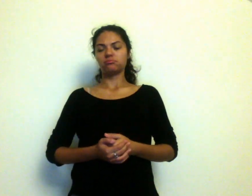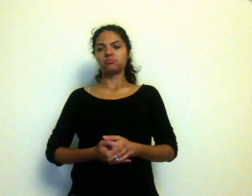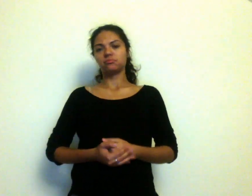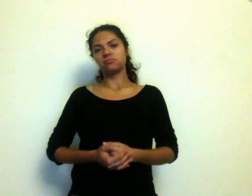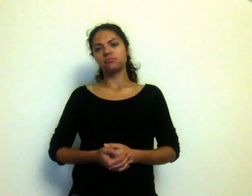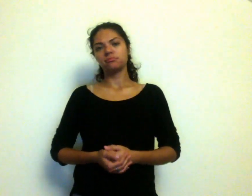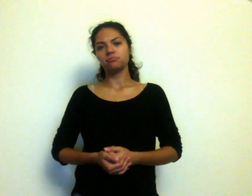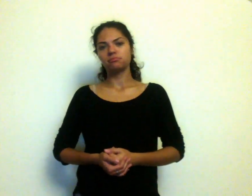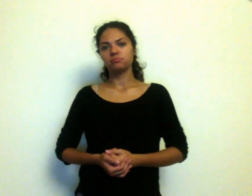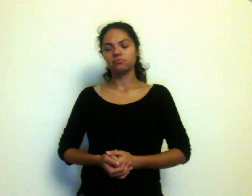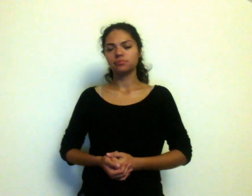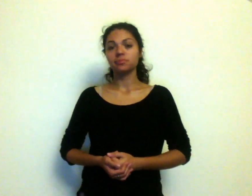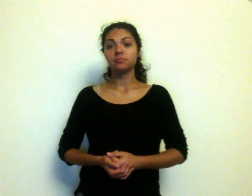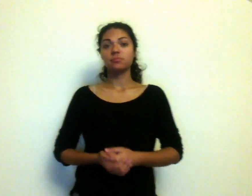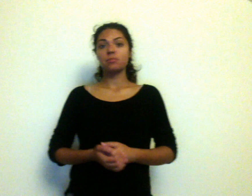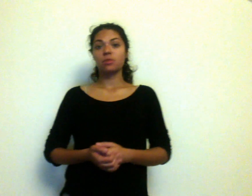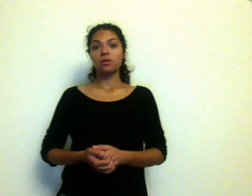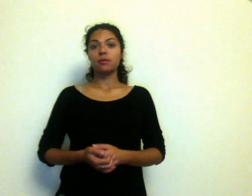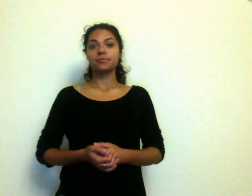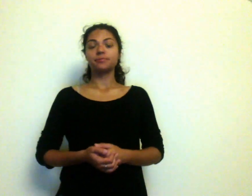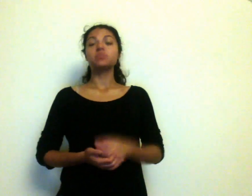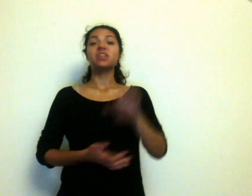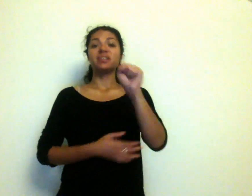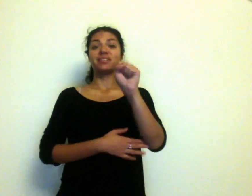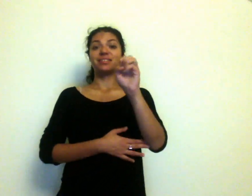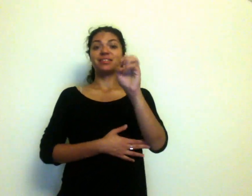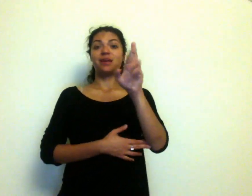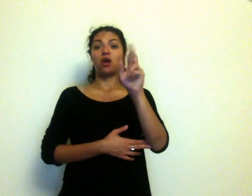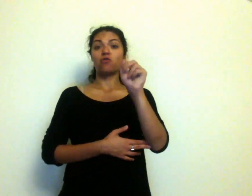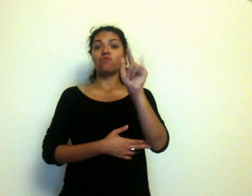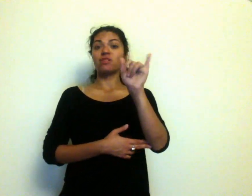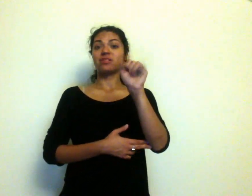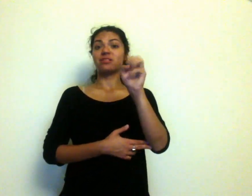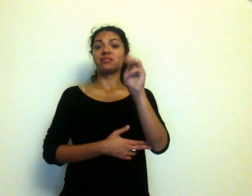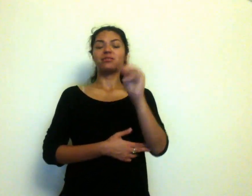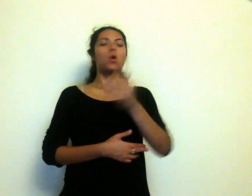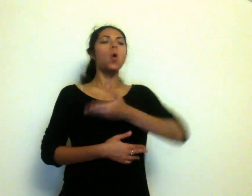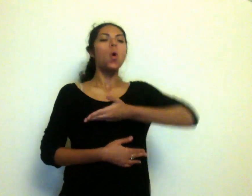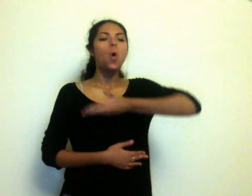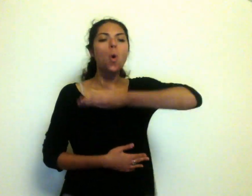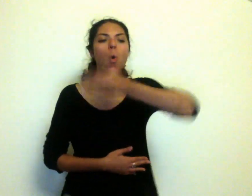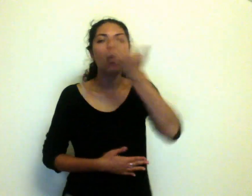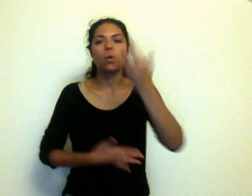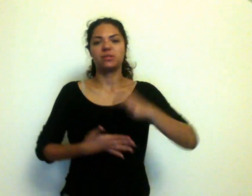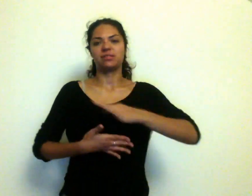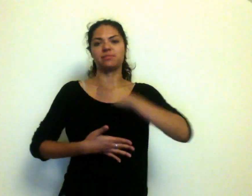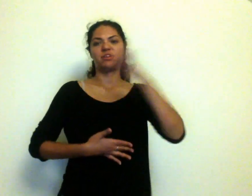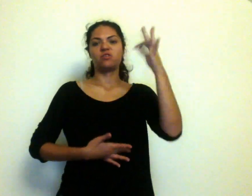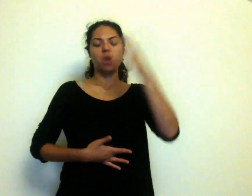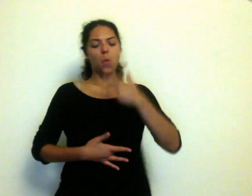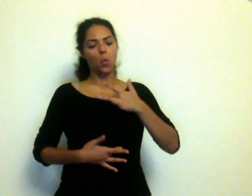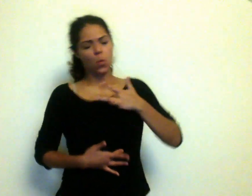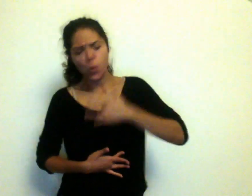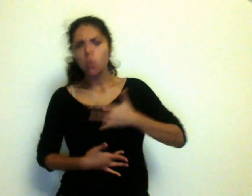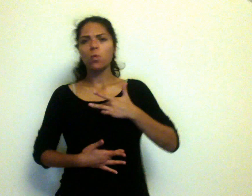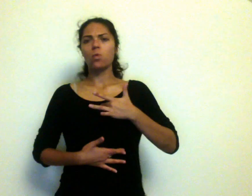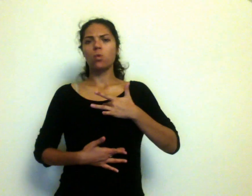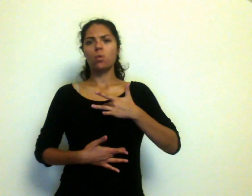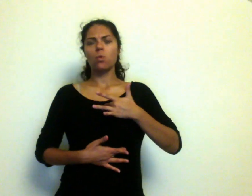Secularism is bankrupt spiritually. What did Vivekananda do? He said, you want to believe in evolution? Believe in it with one